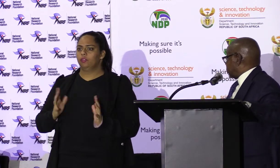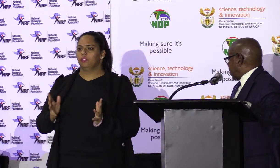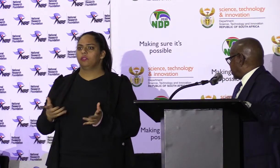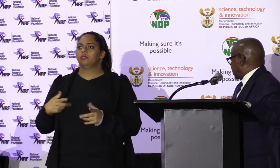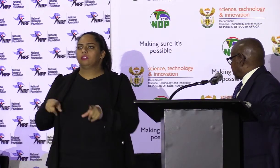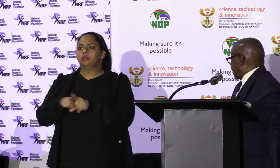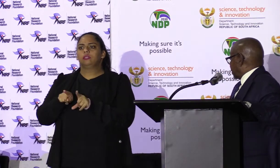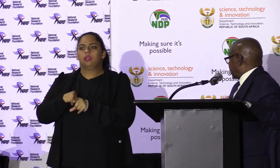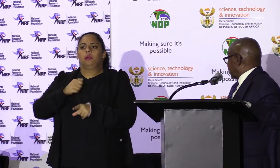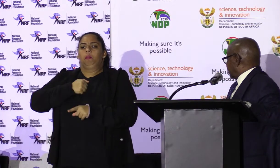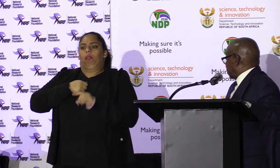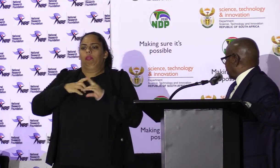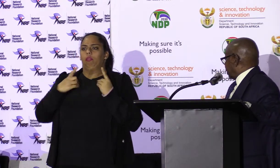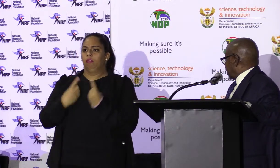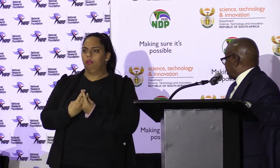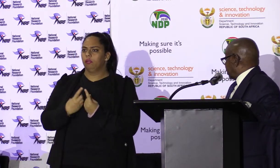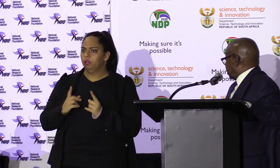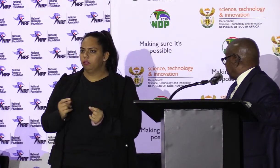by my own department,